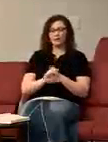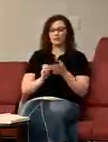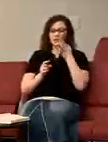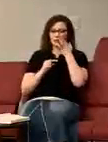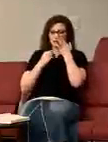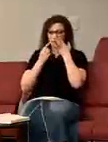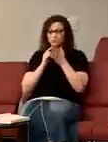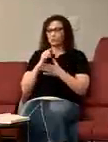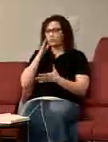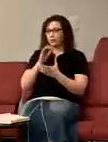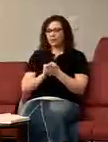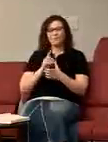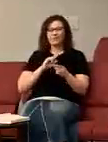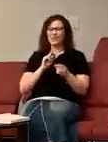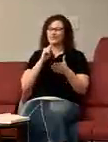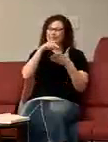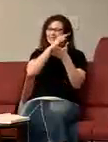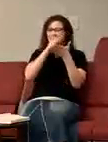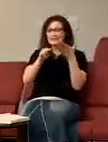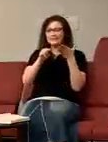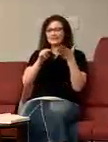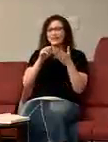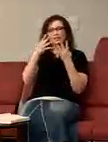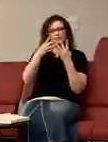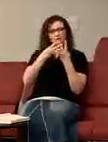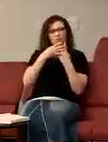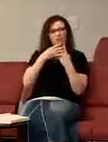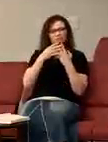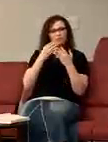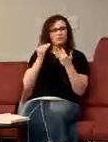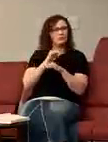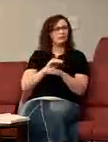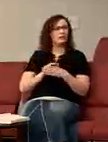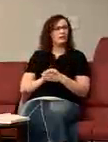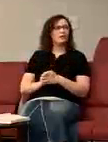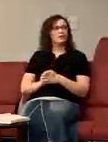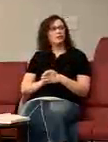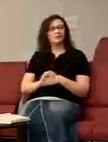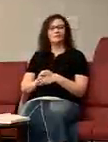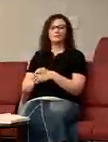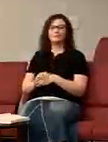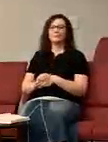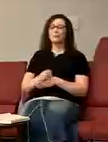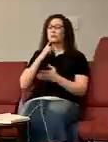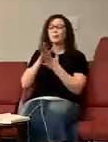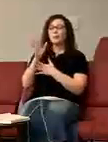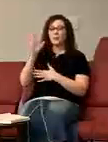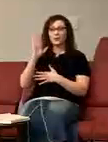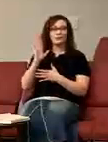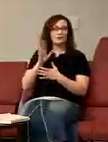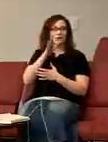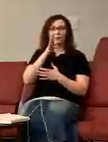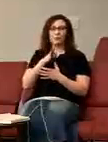tonight. And she said, and I praise God, you know, women are great. Anyway, she said, oh,